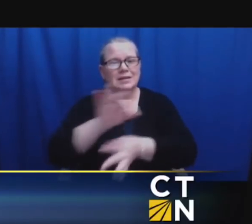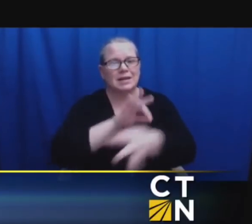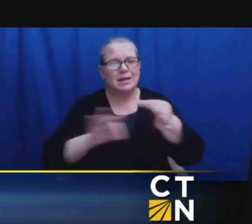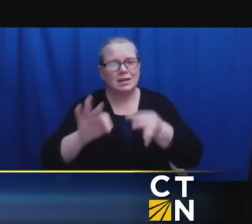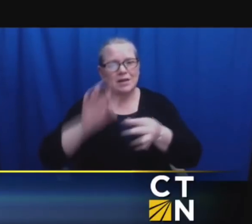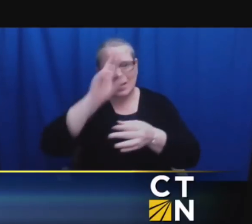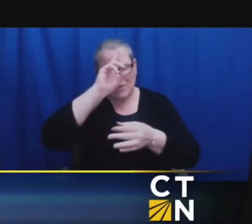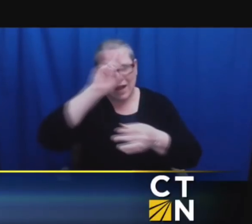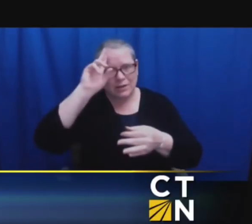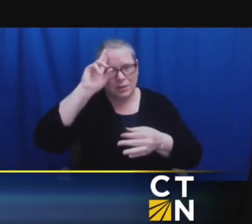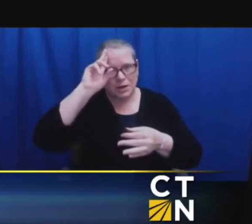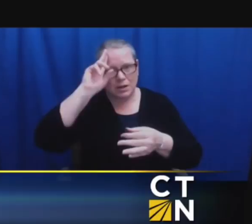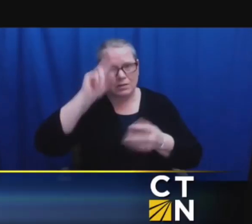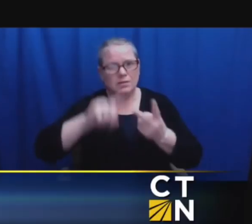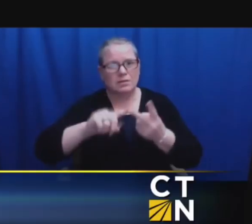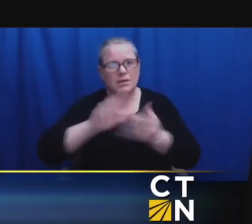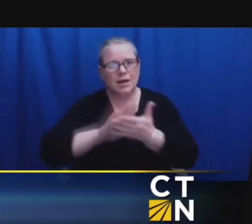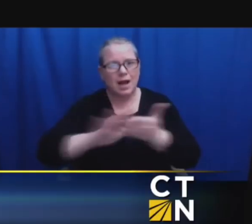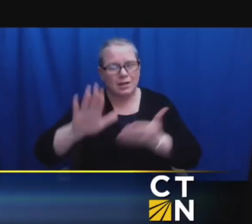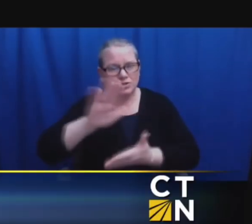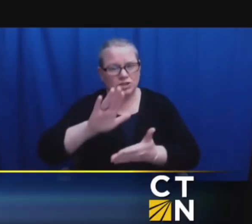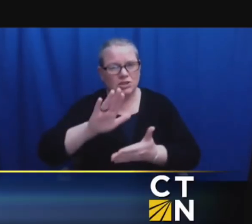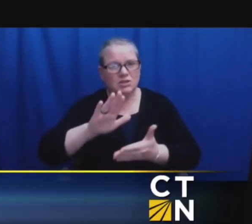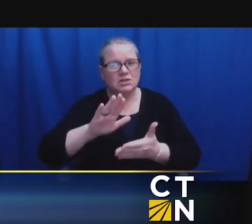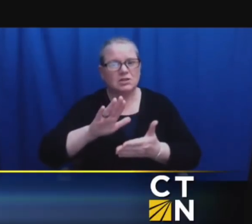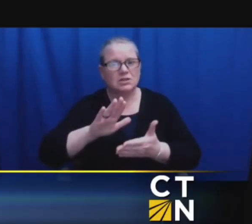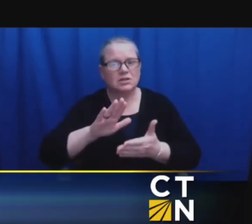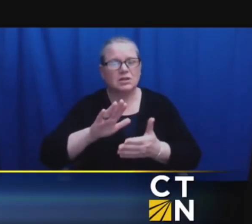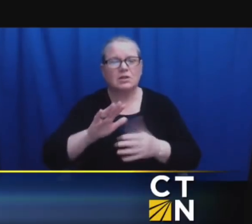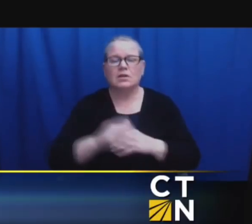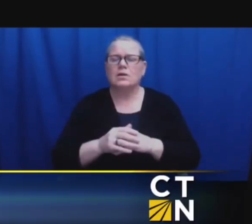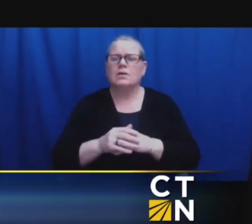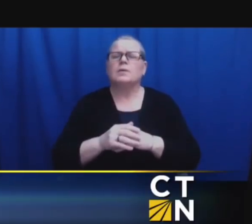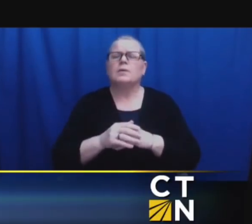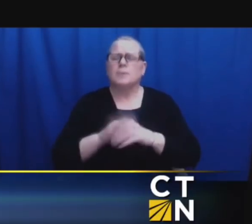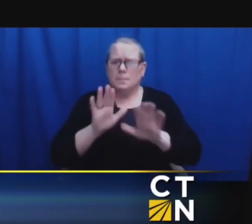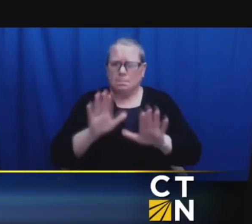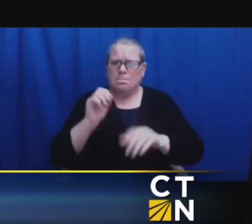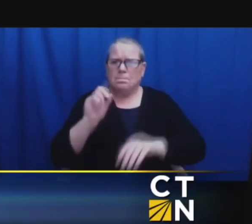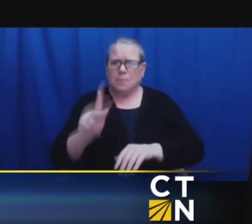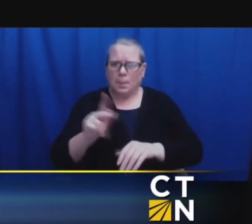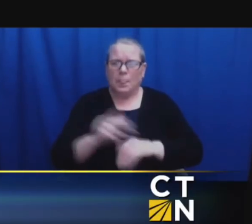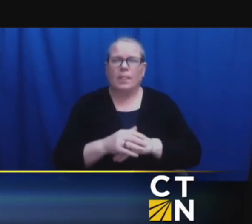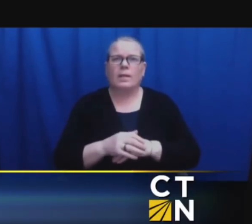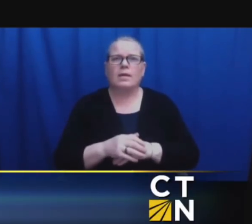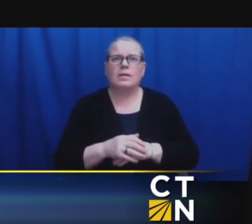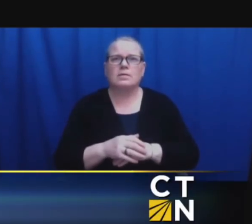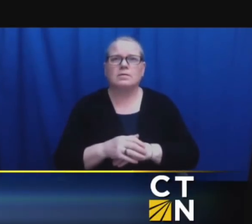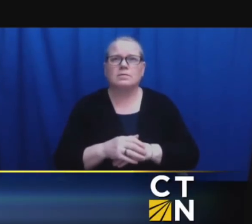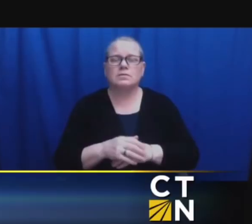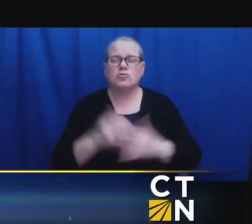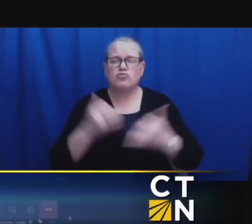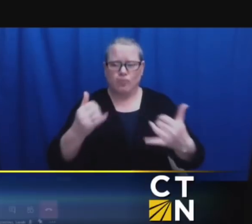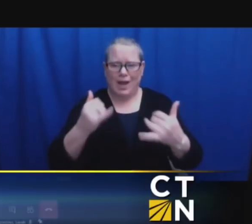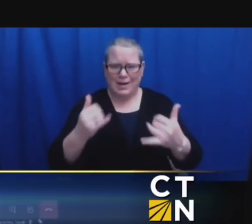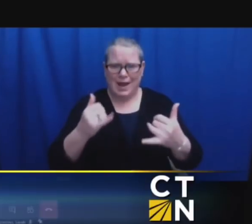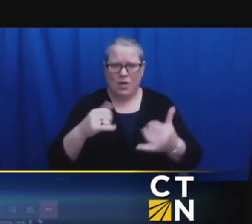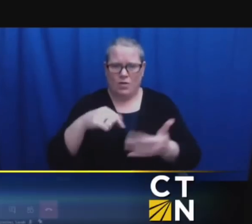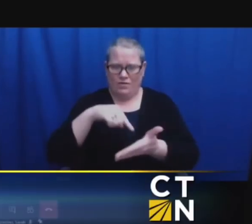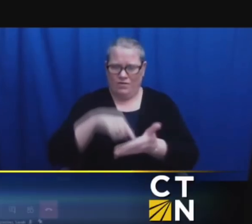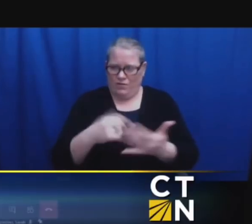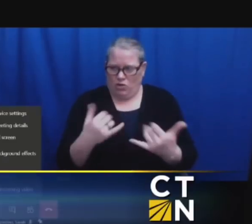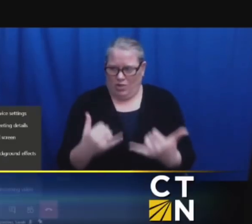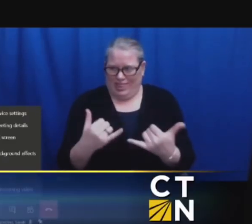hospitals and colleges. And so here's the deal, Ken. You know, we're in pretty good shape for this current